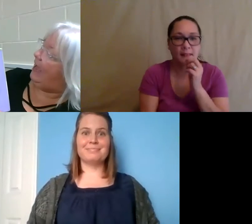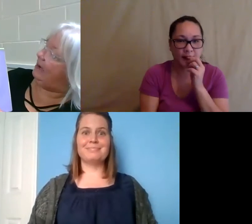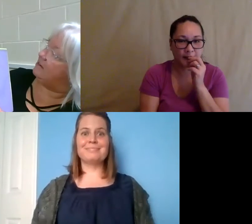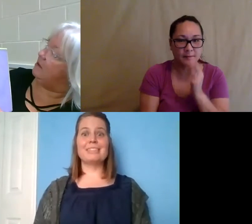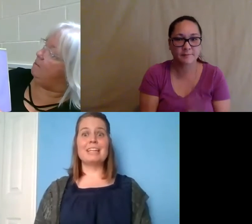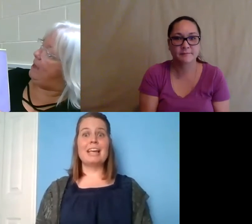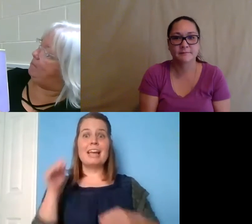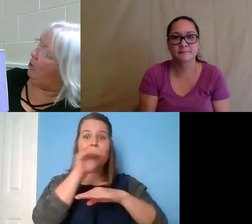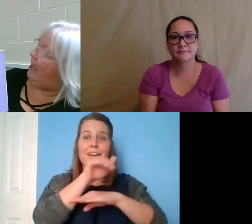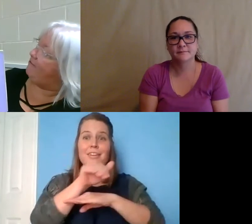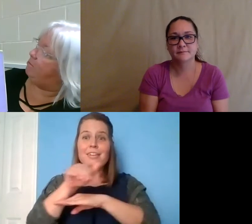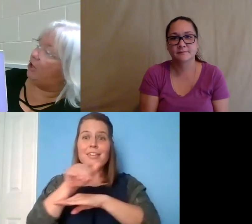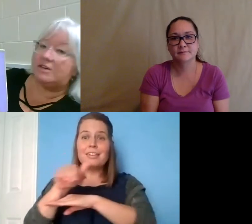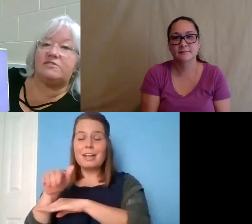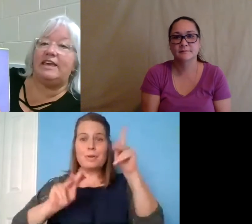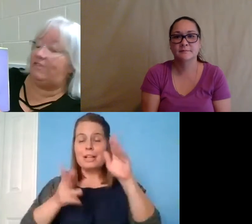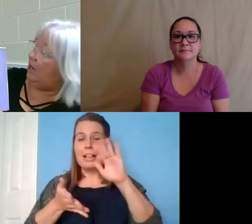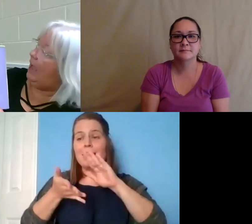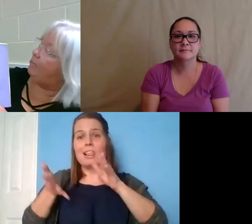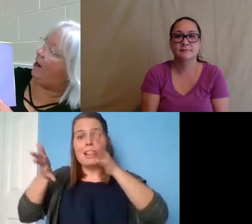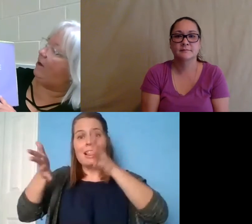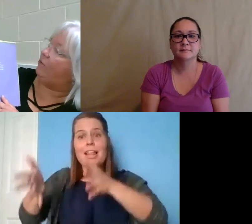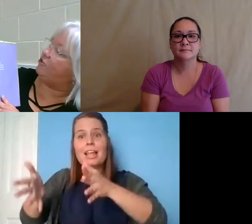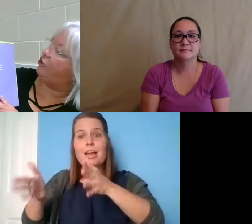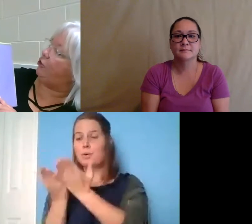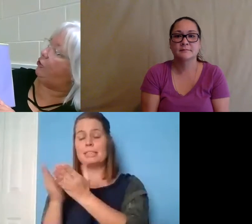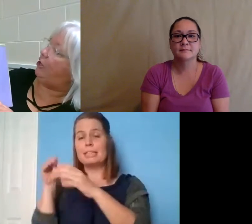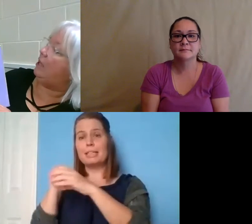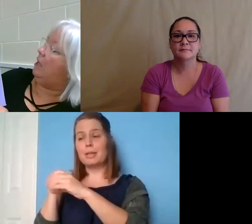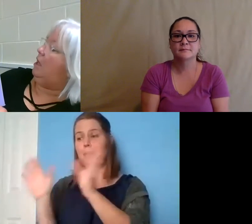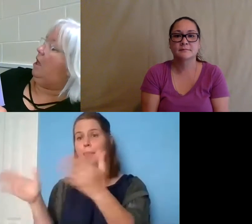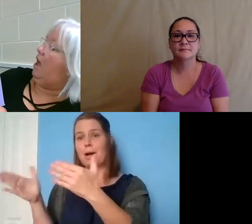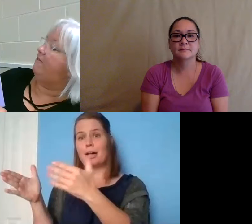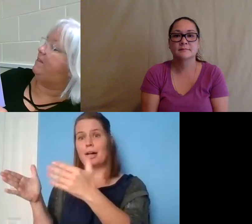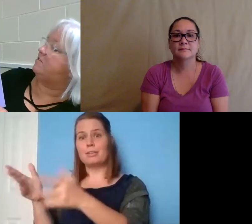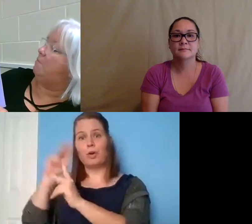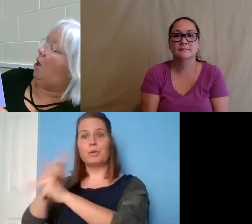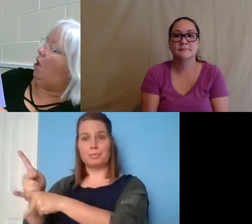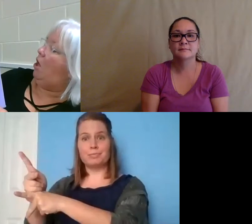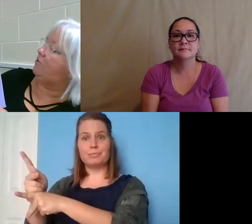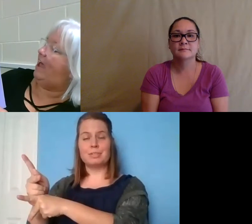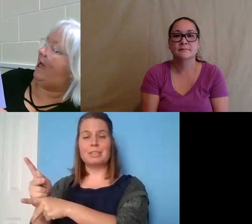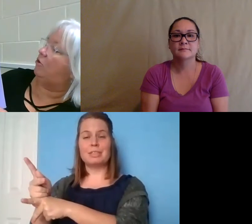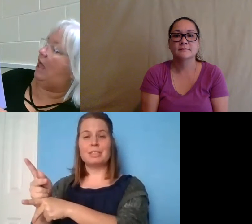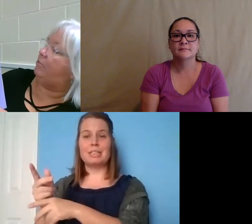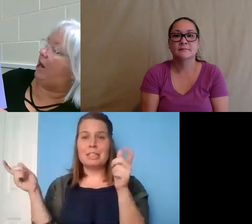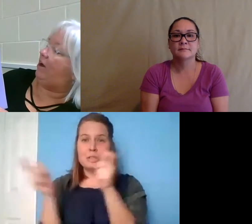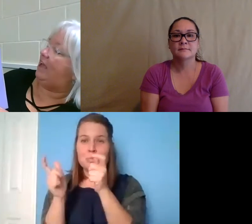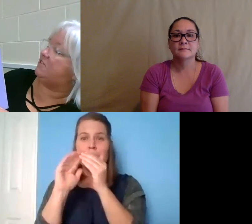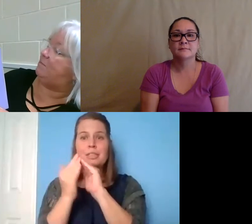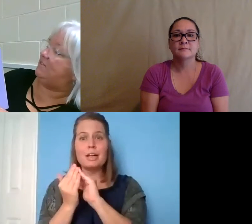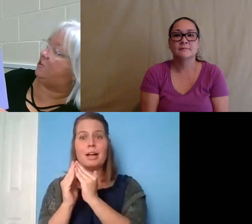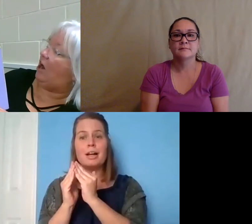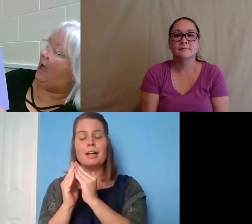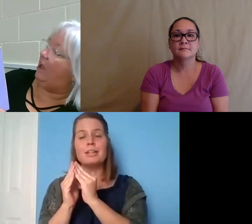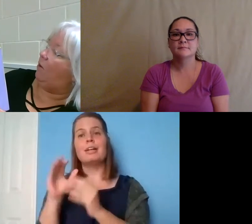Every night, people left books in the library return of the small town library